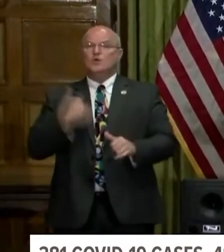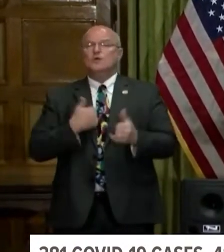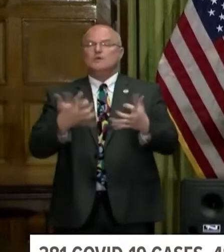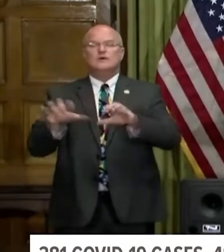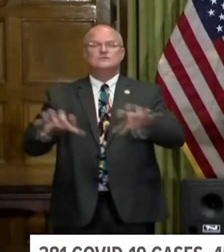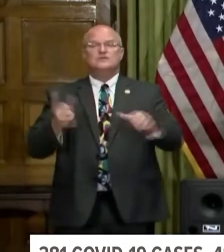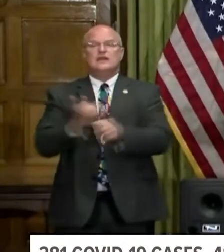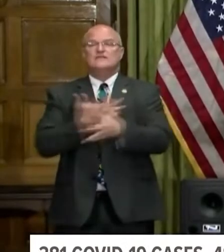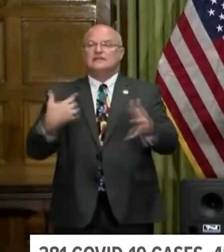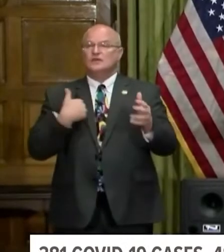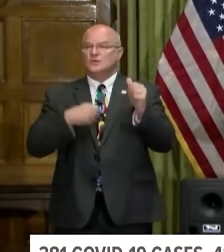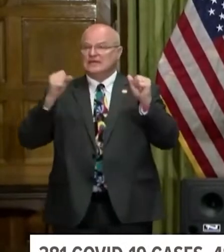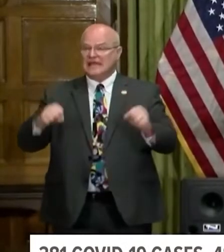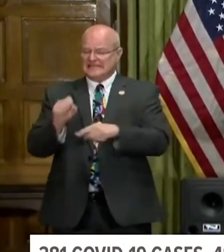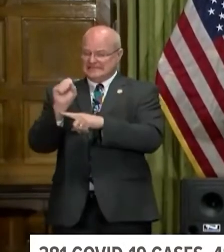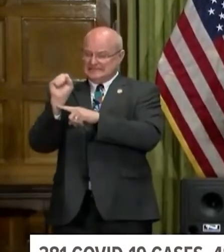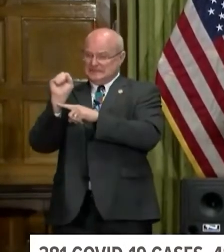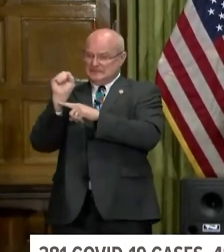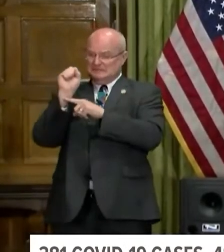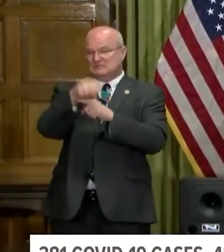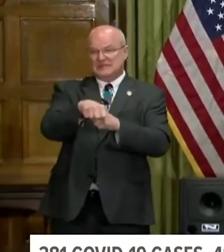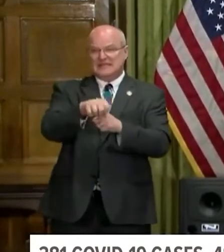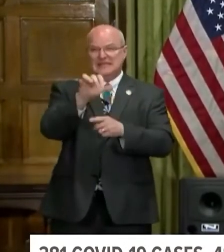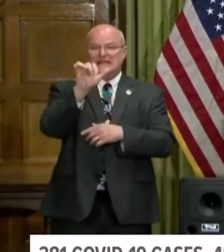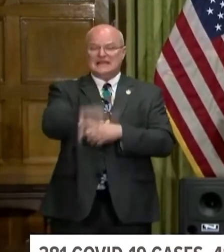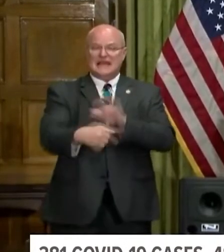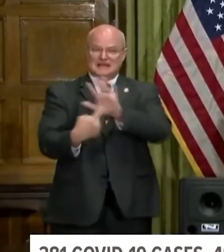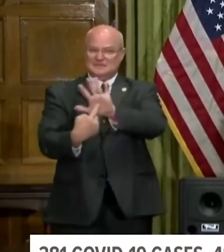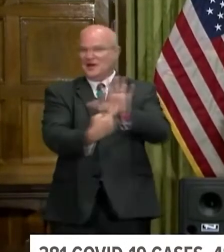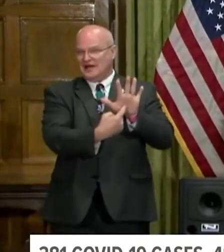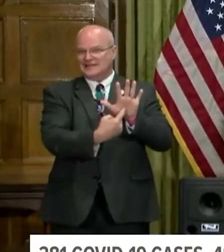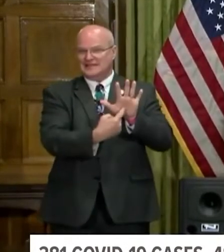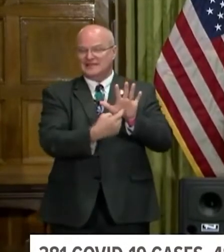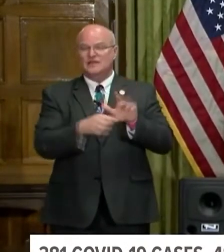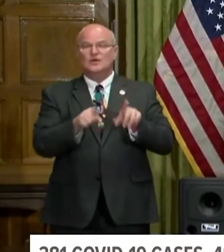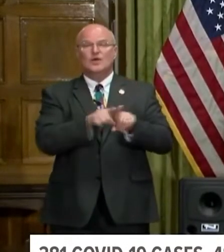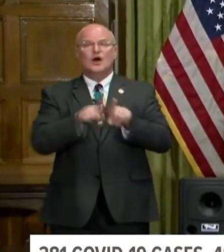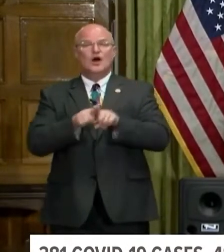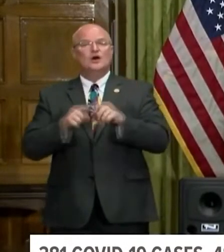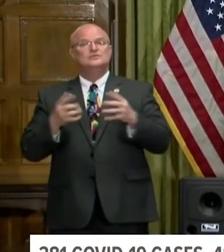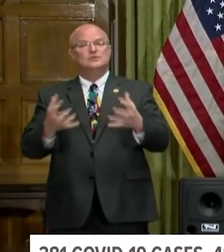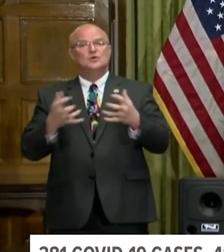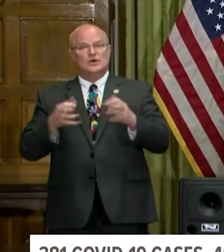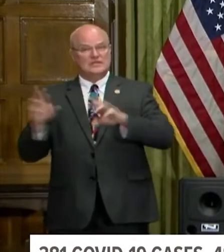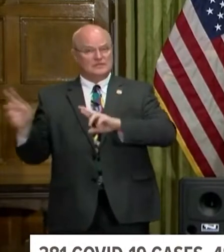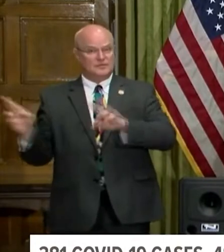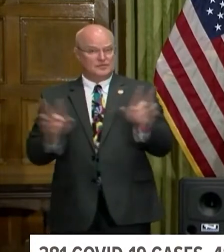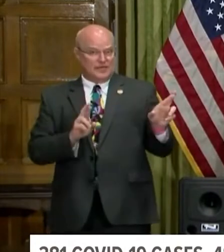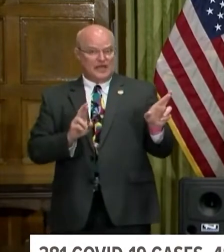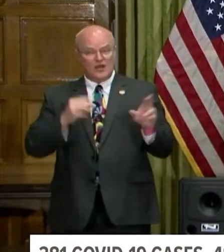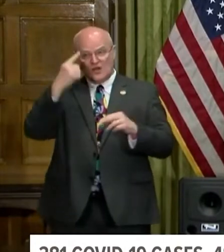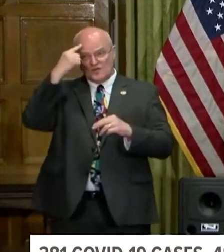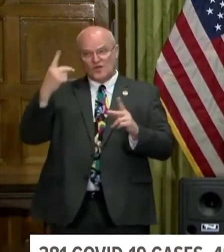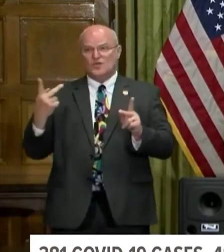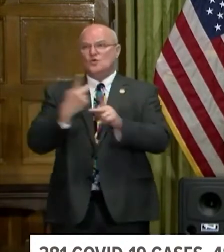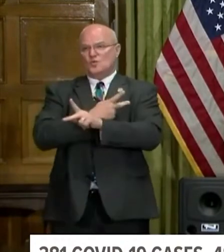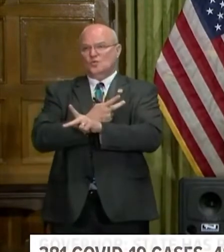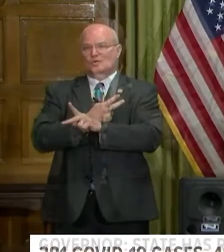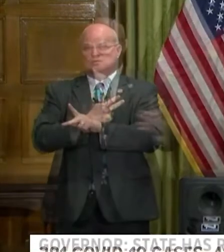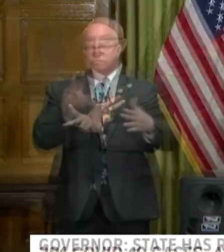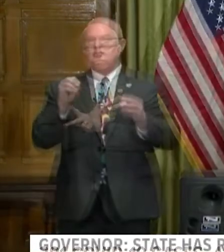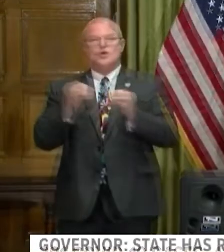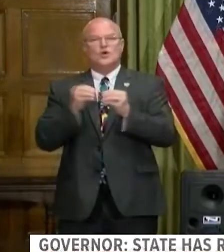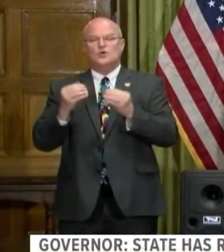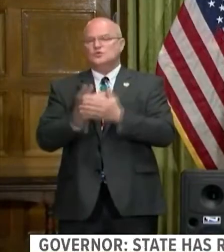do everything we can to beat that modeling. We also want to prepare for the worst case